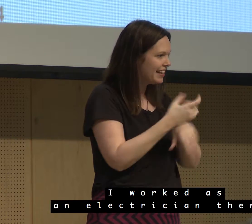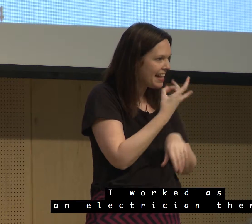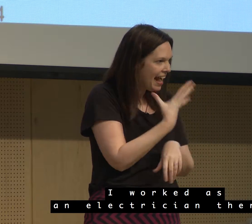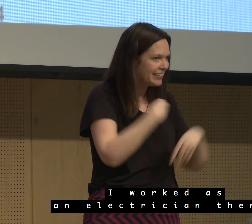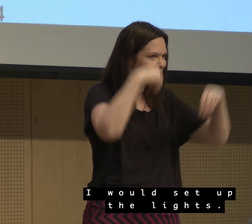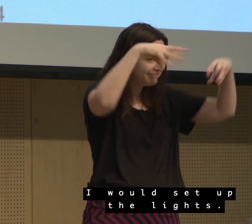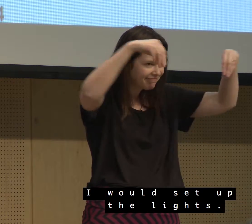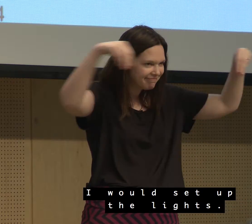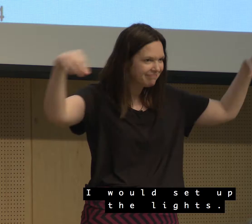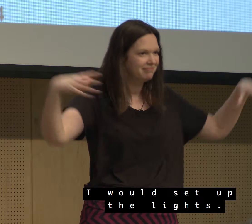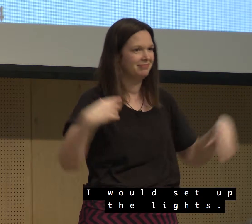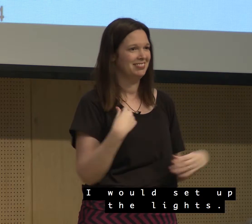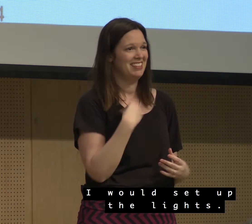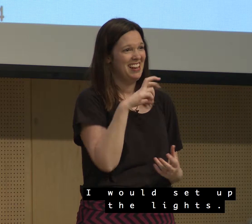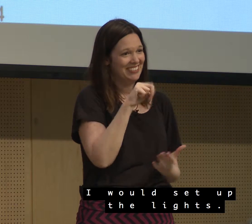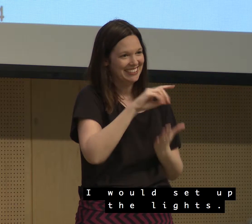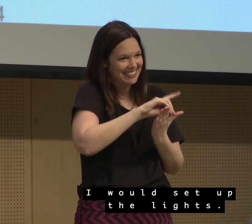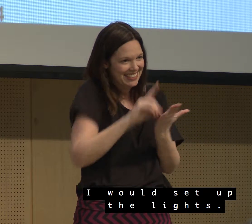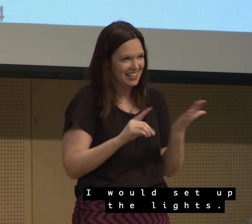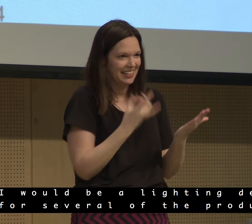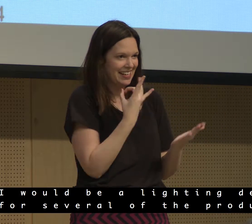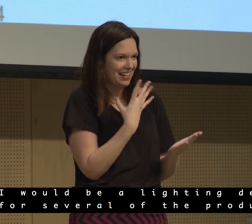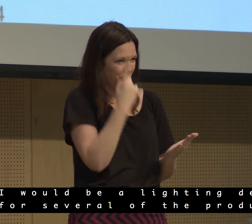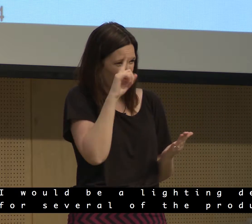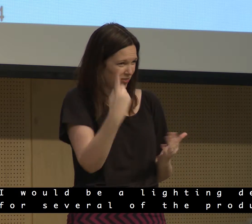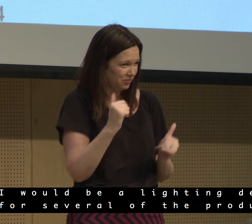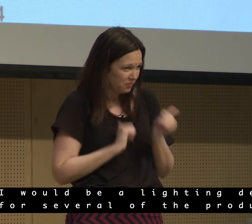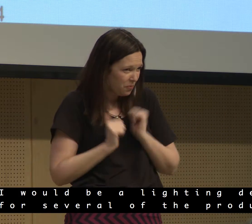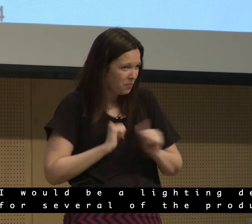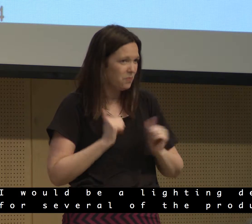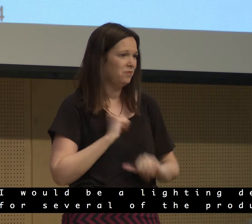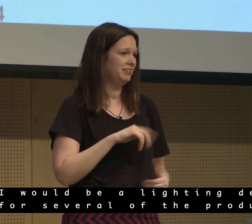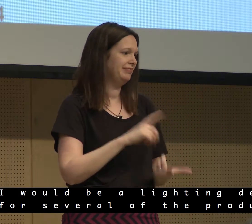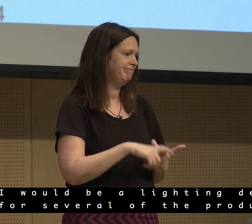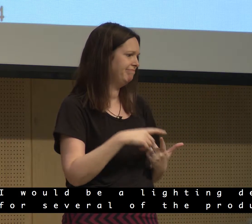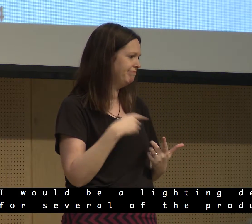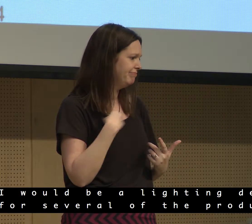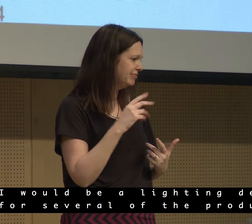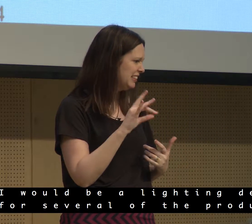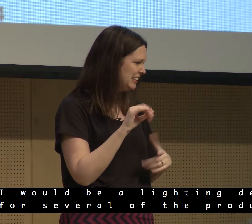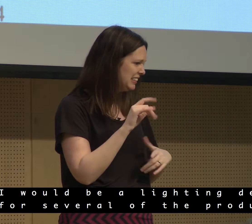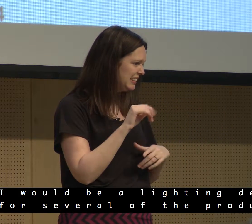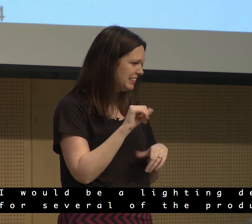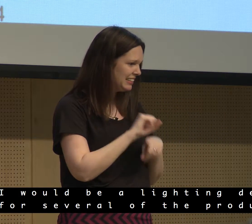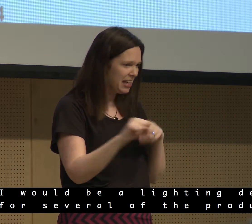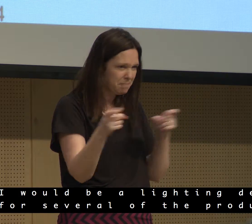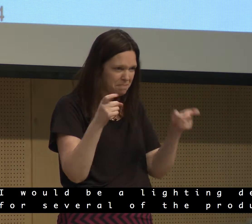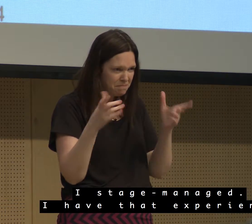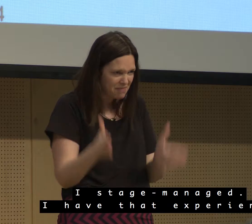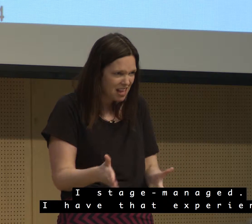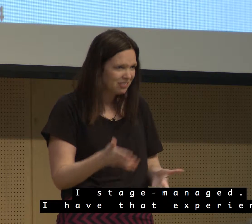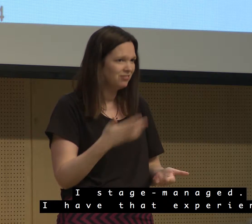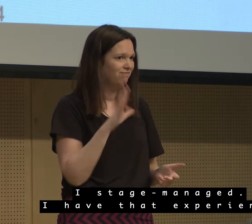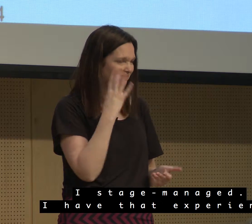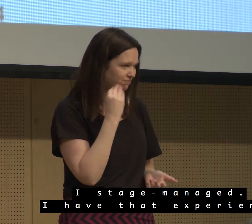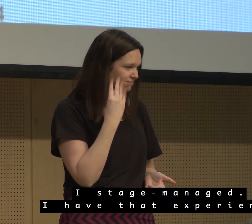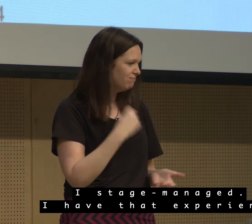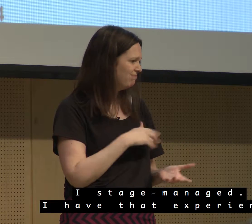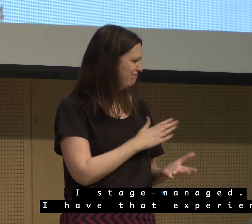electrician there. I would set up the lights. I would be a lighting designer for several of the productions. I stage managed.